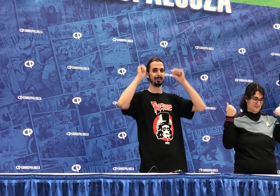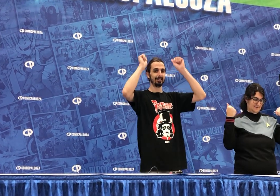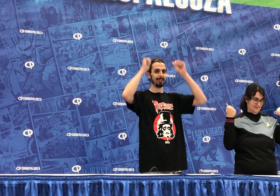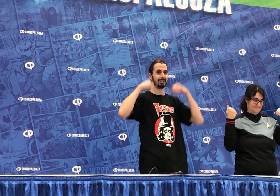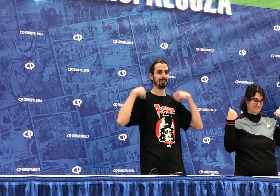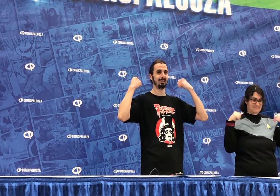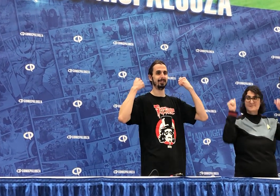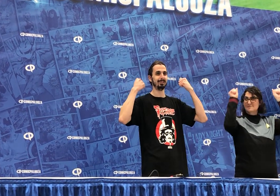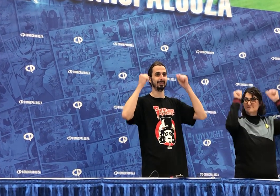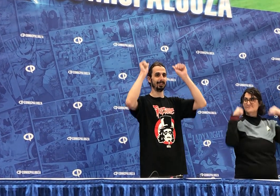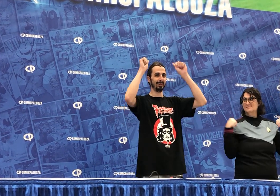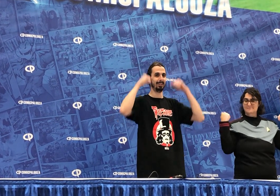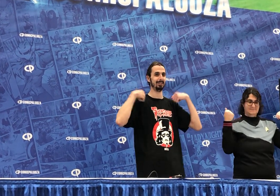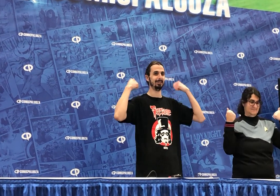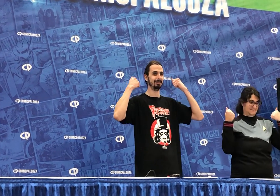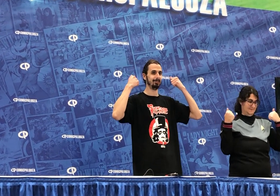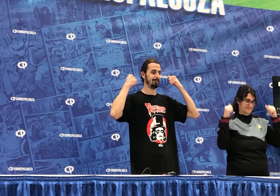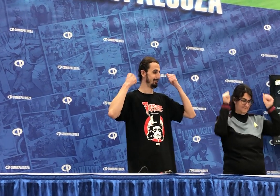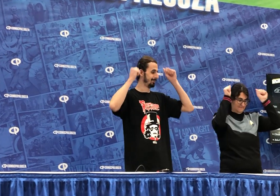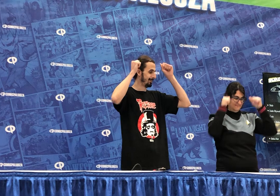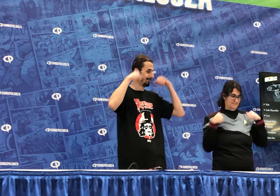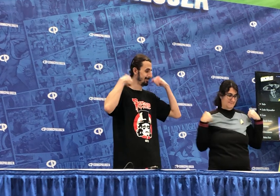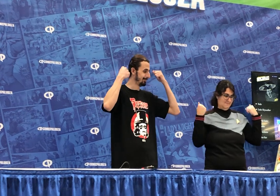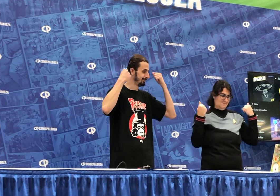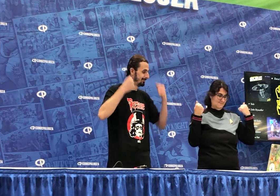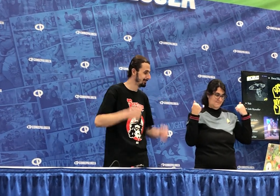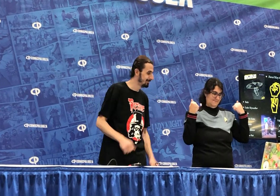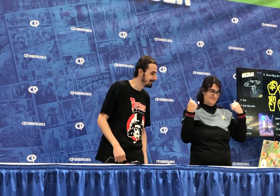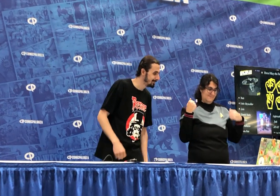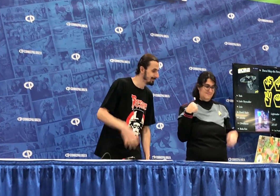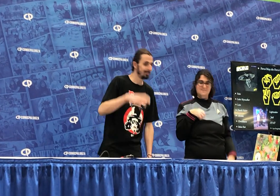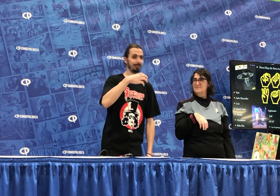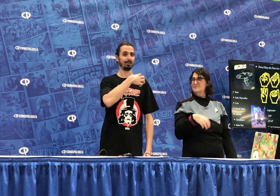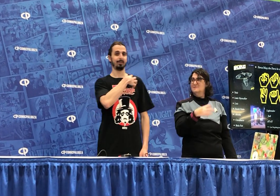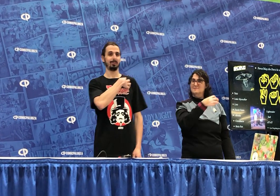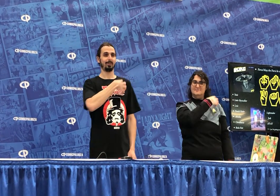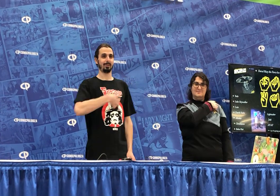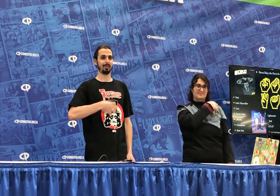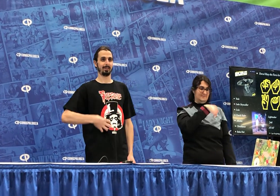Ahsoka, you have A's that go down like her, on her head.